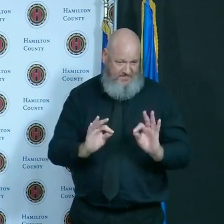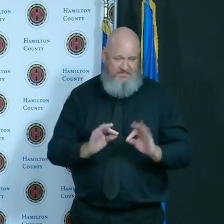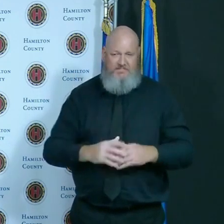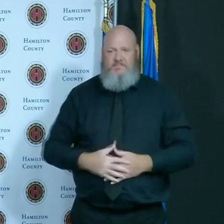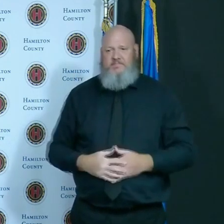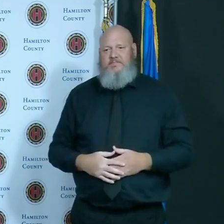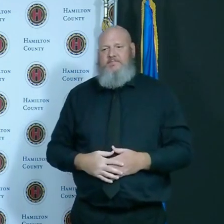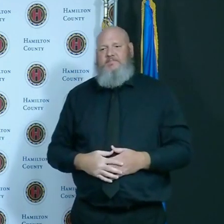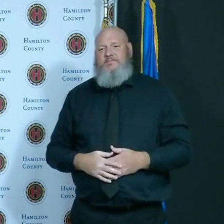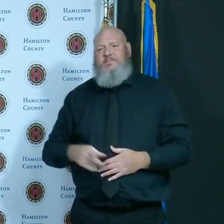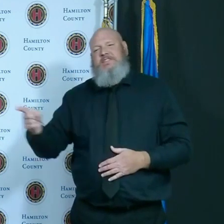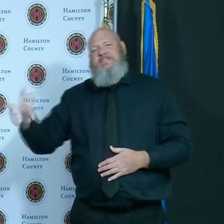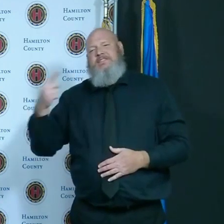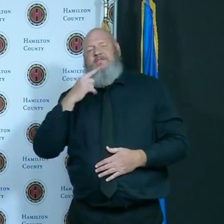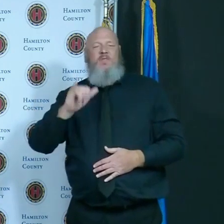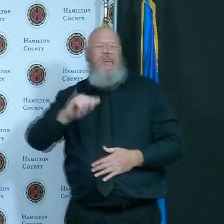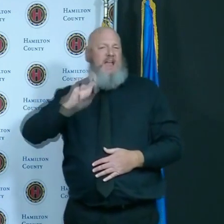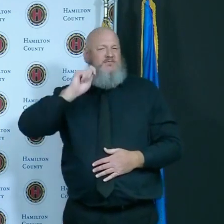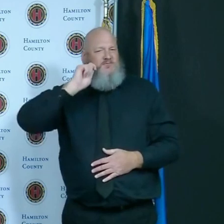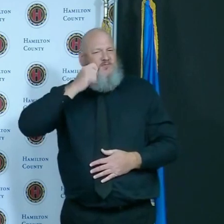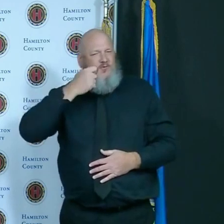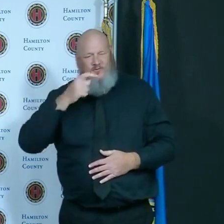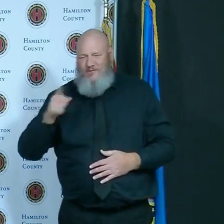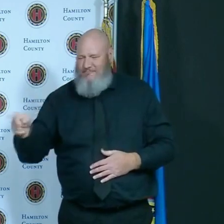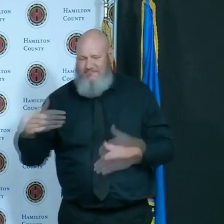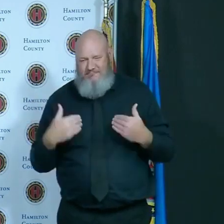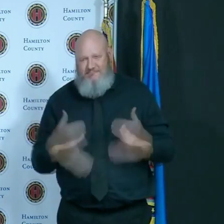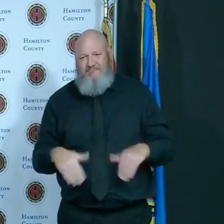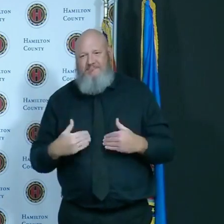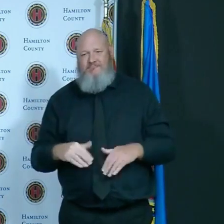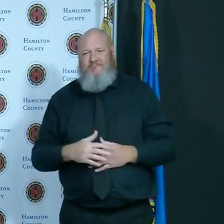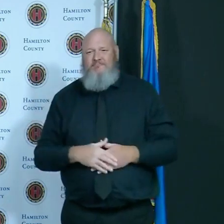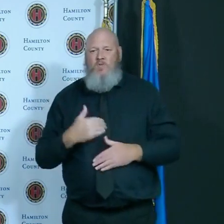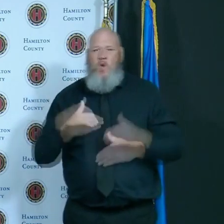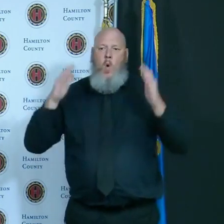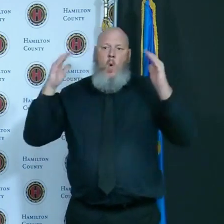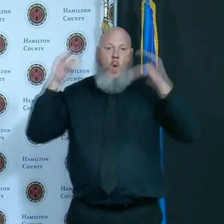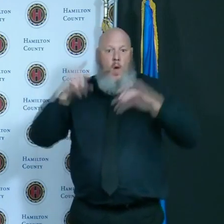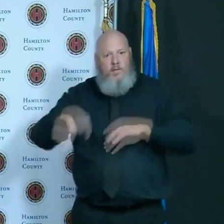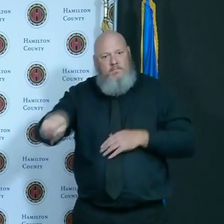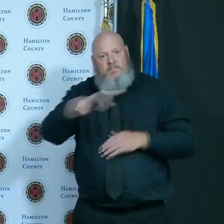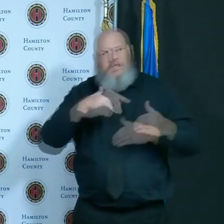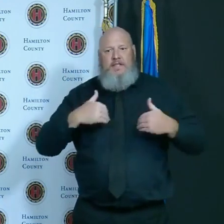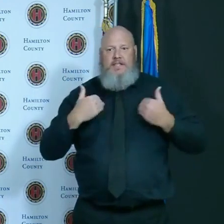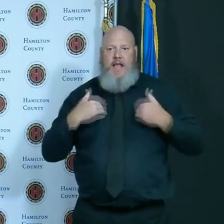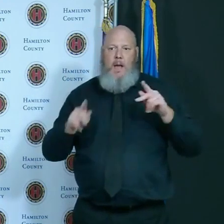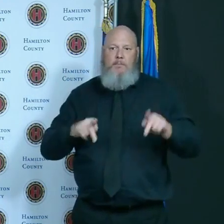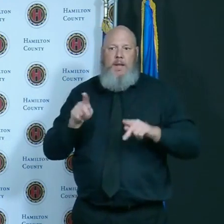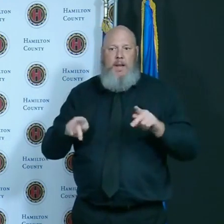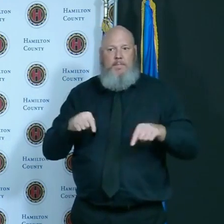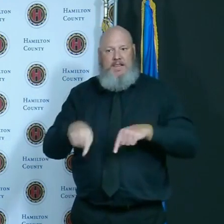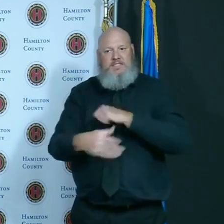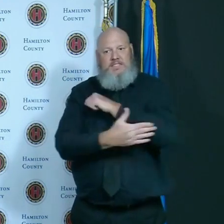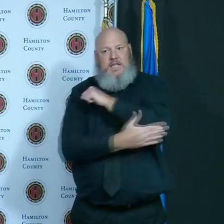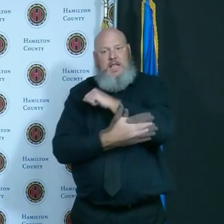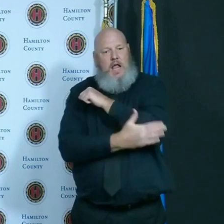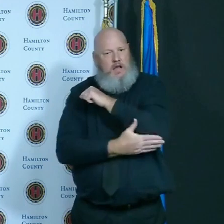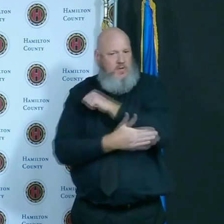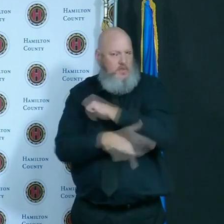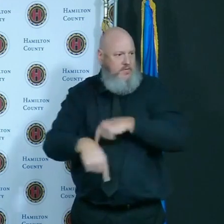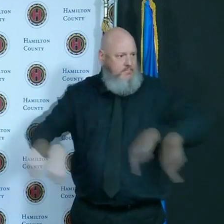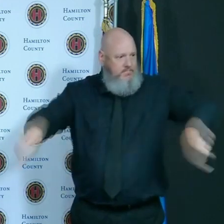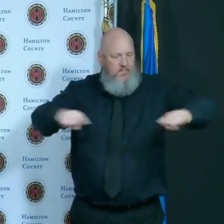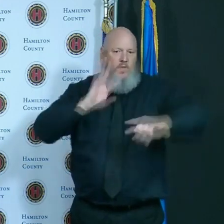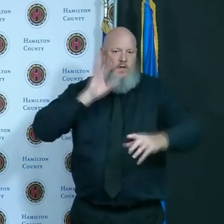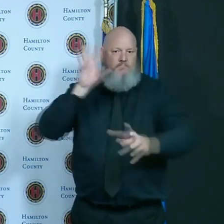That the young people in our county will participate in this activity. And I am